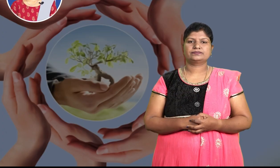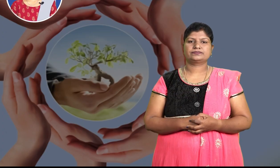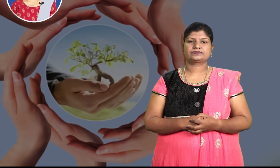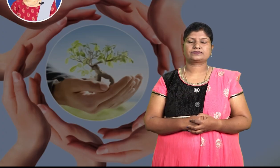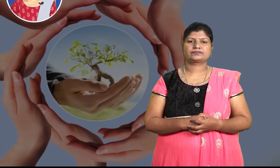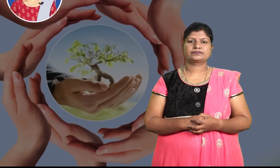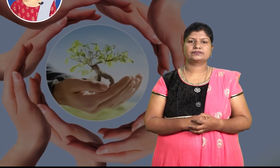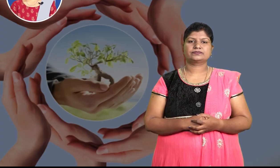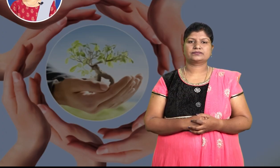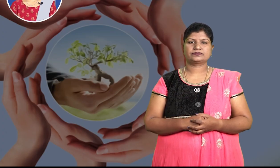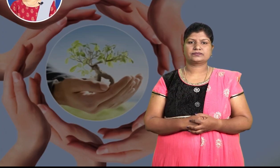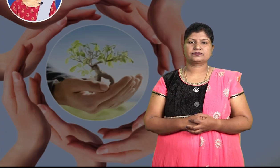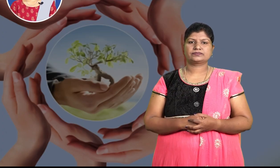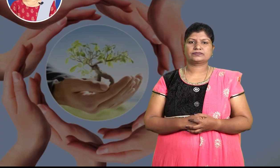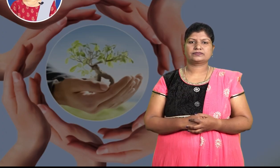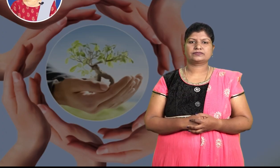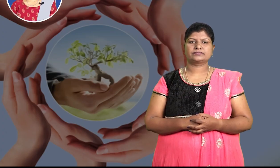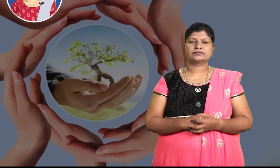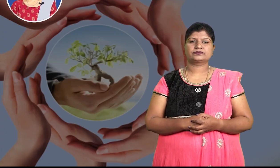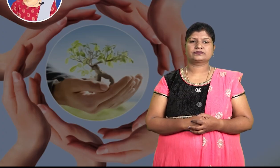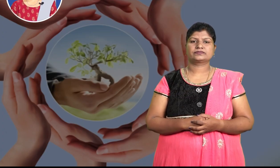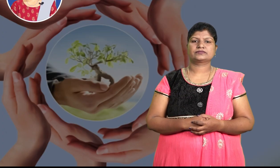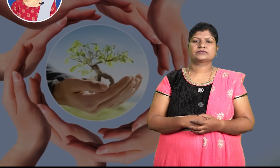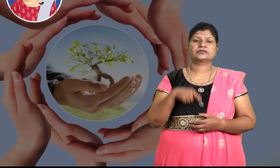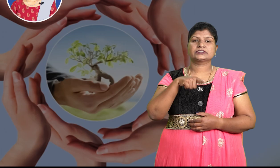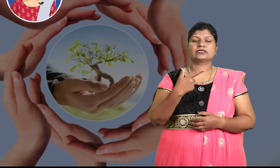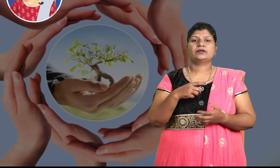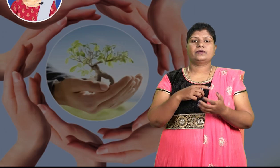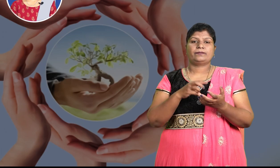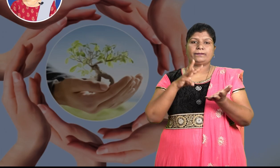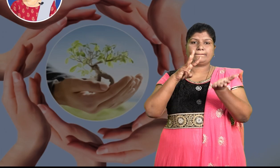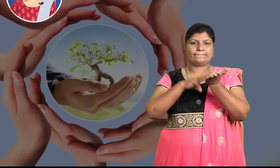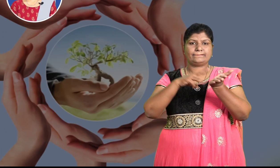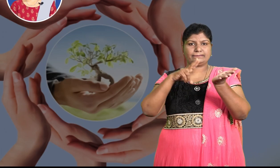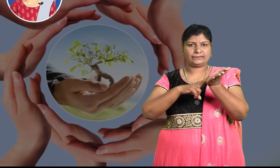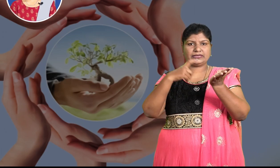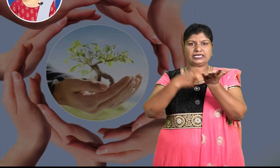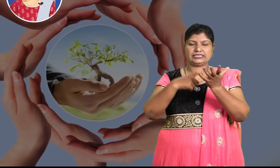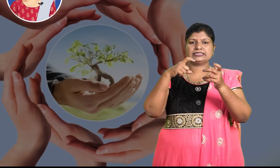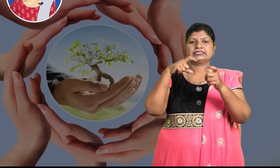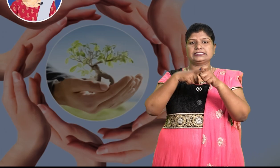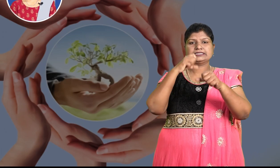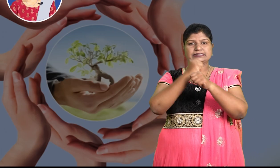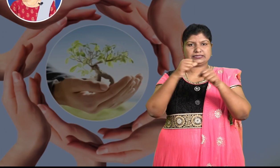the Mahatma Gandhi National Rural Employment Guarantee Scheme,